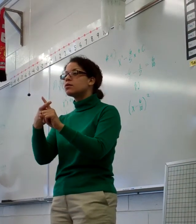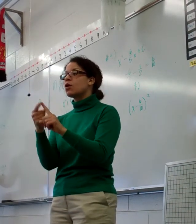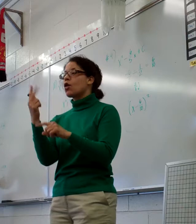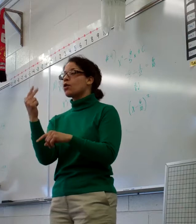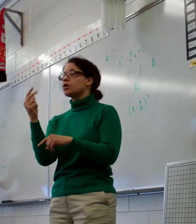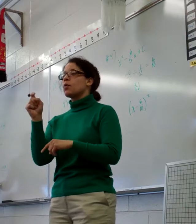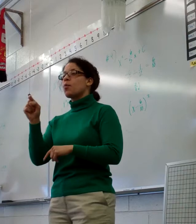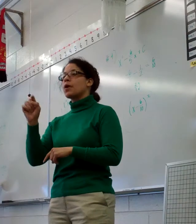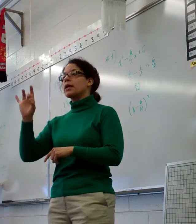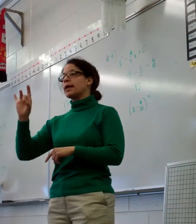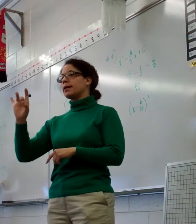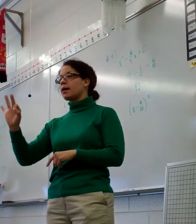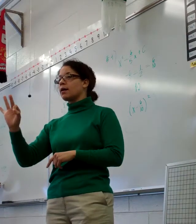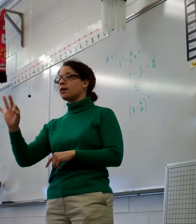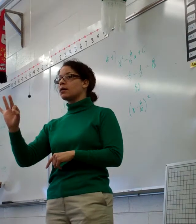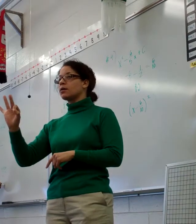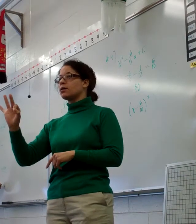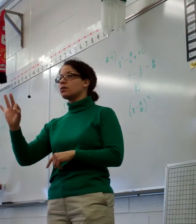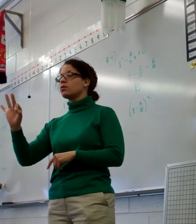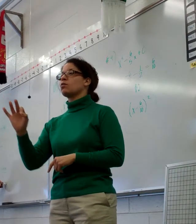13.89 and 1 minus.